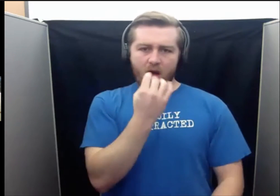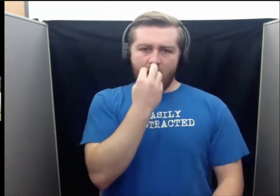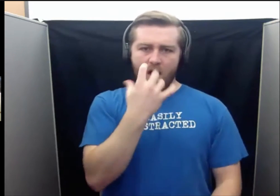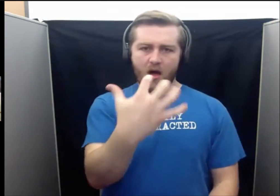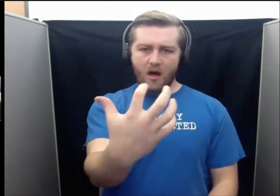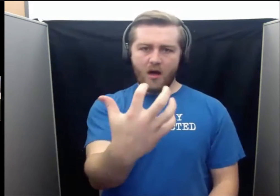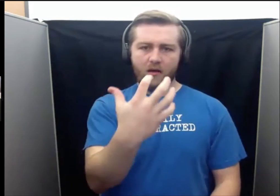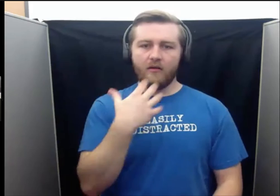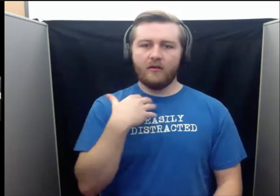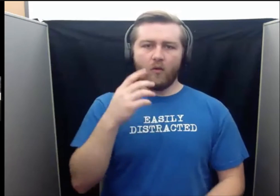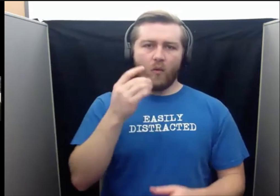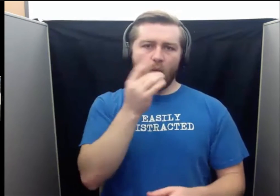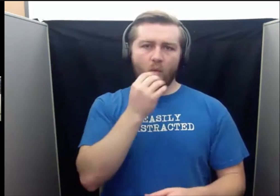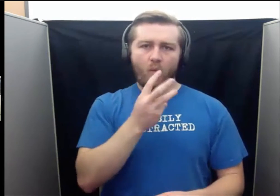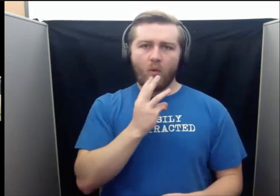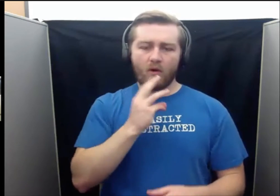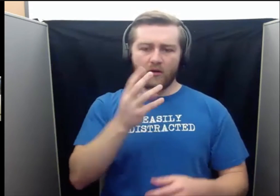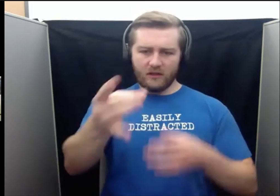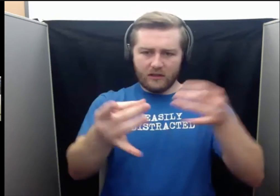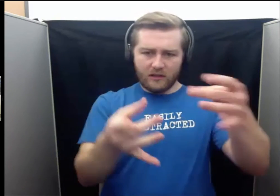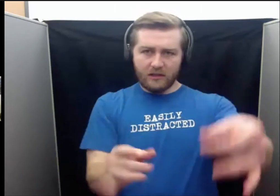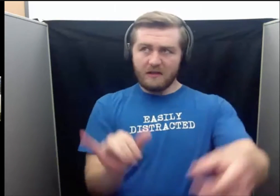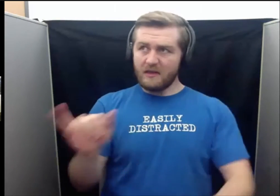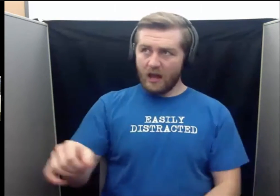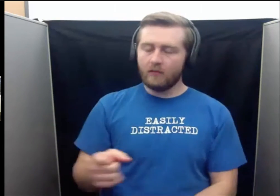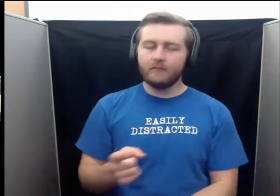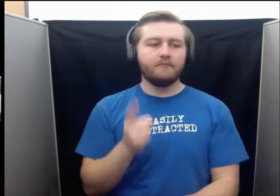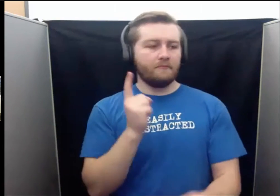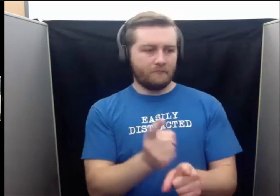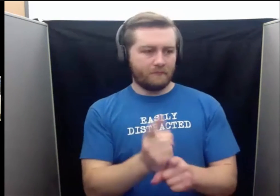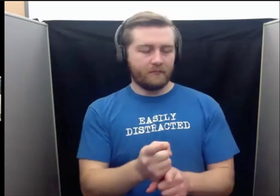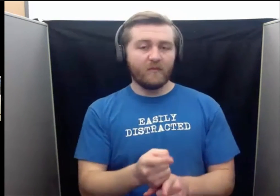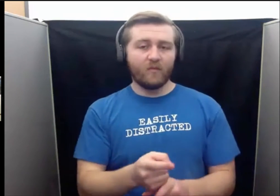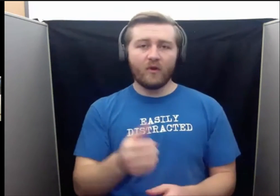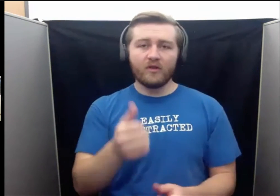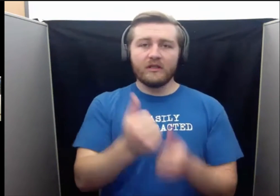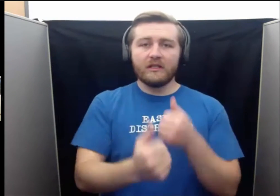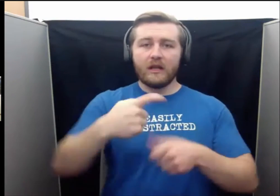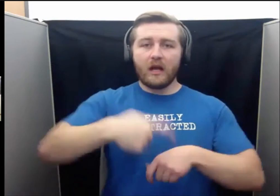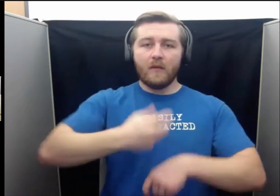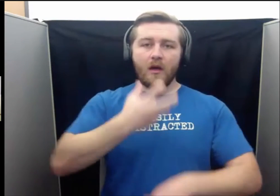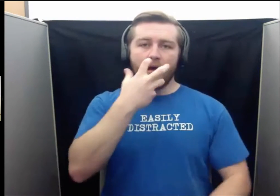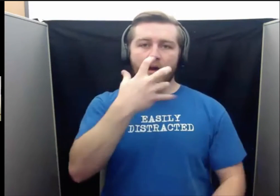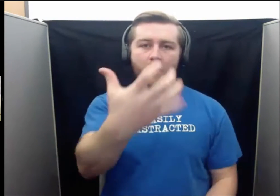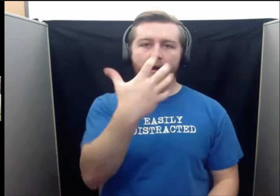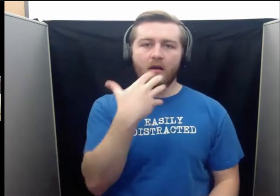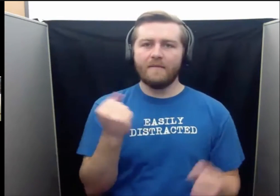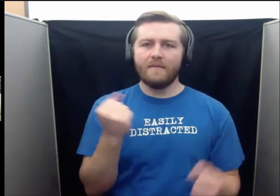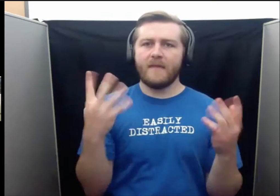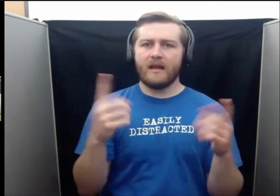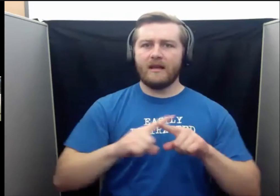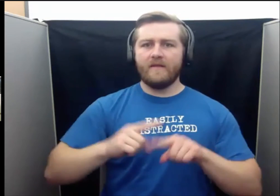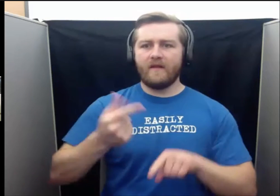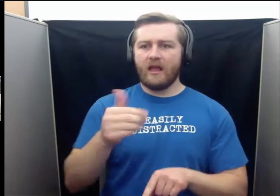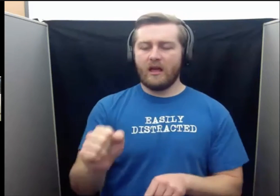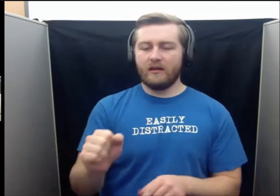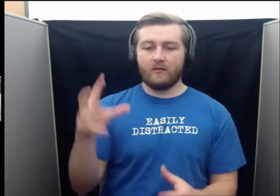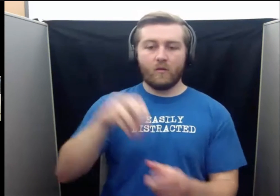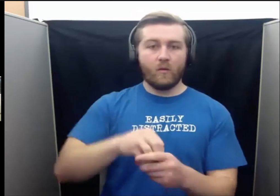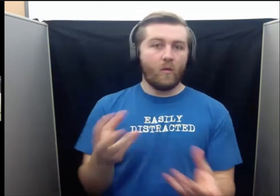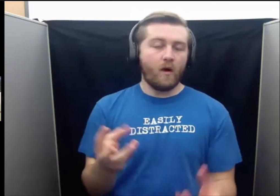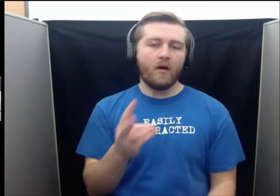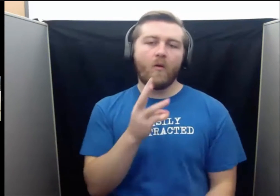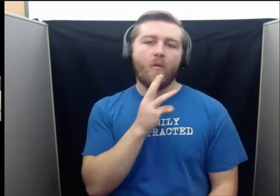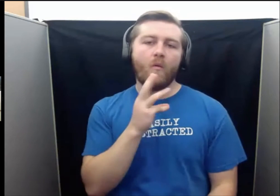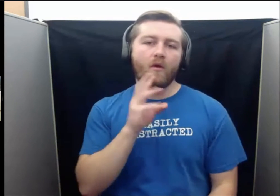on the window. You have, every time you exhale carbon dioxide, other gases, as well as water vapor. The water vapor in your breath